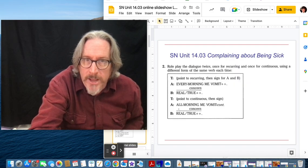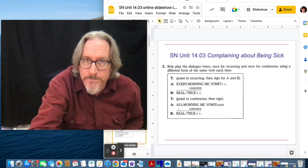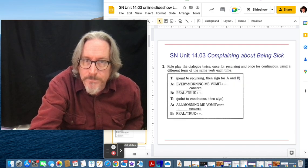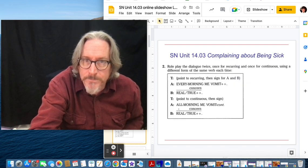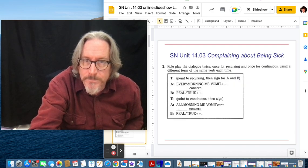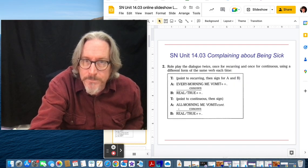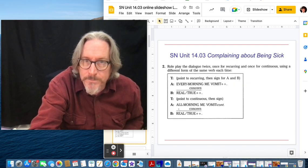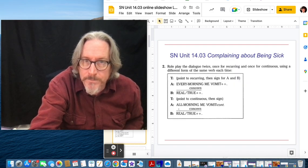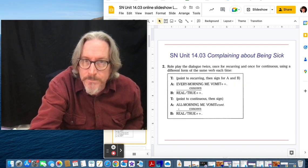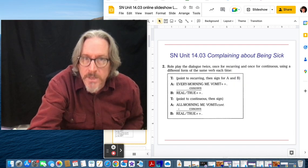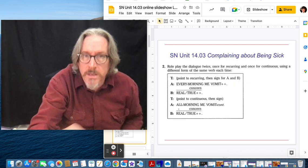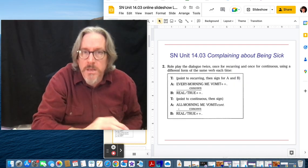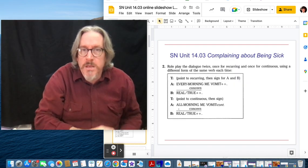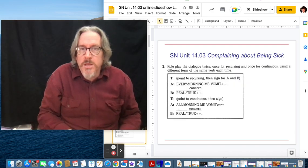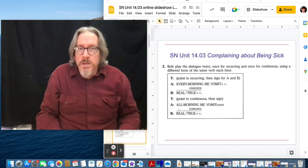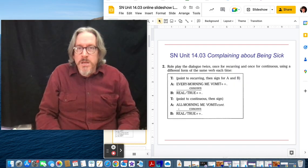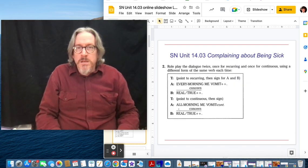Okay.